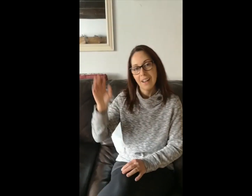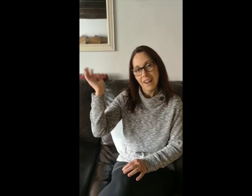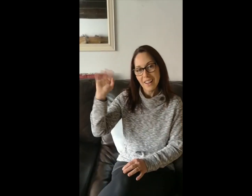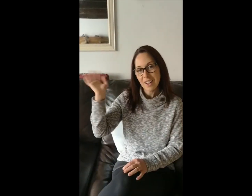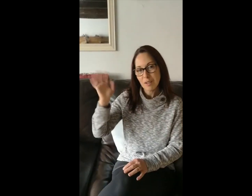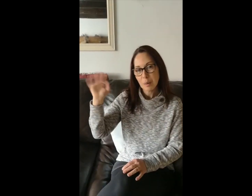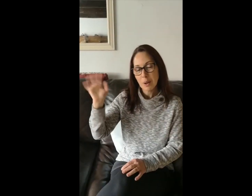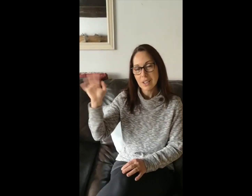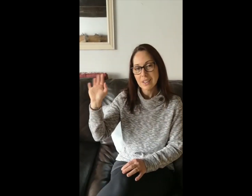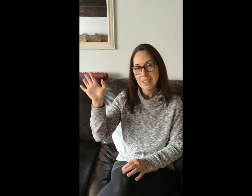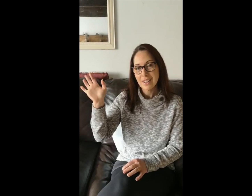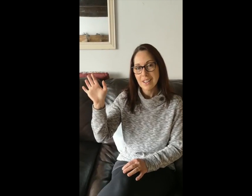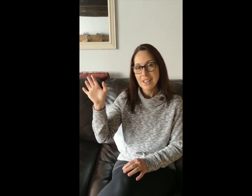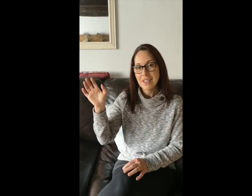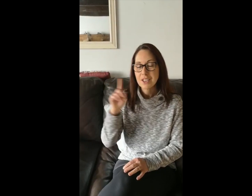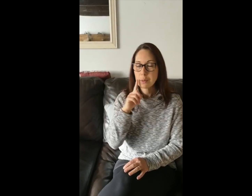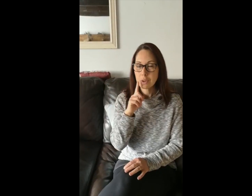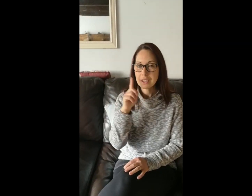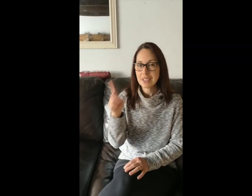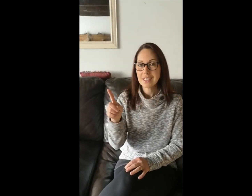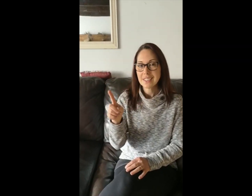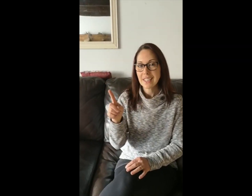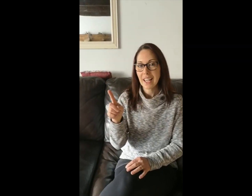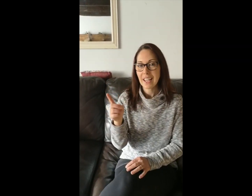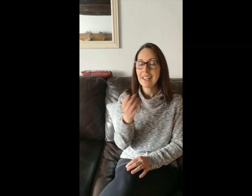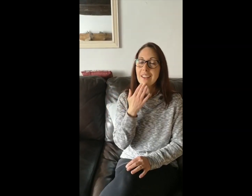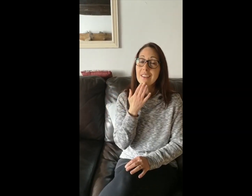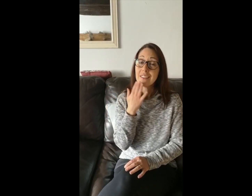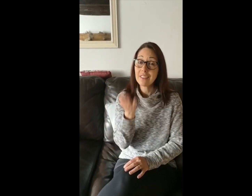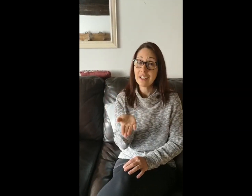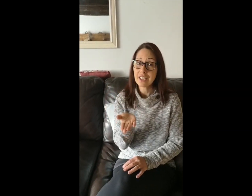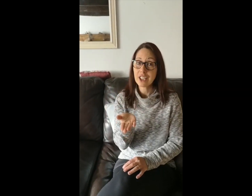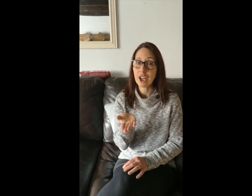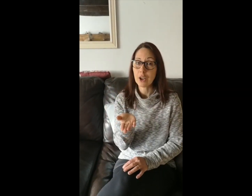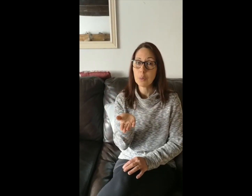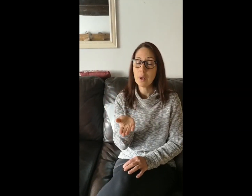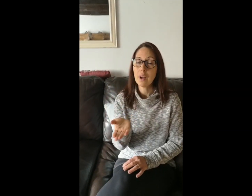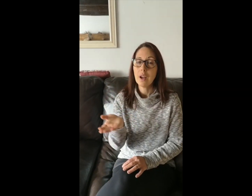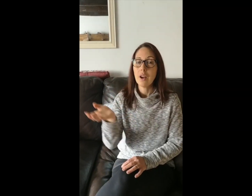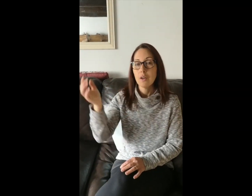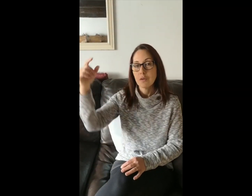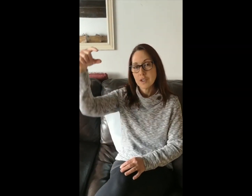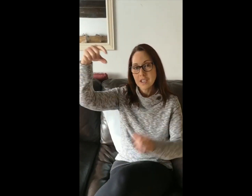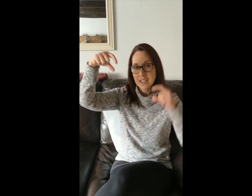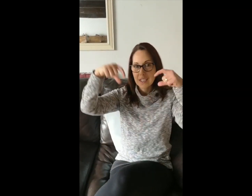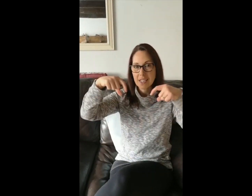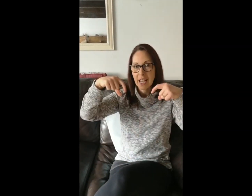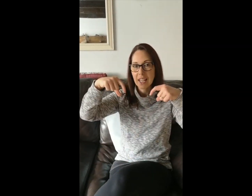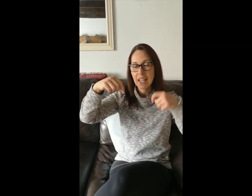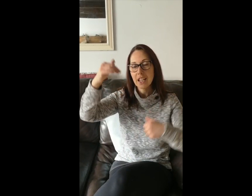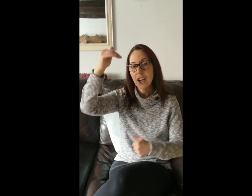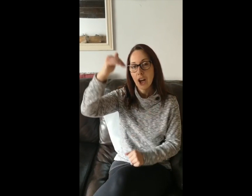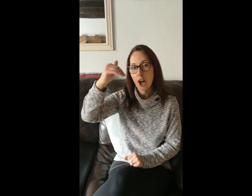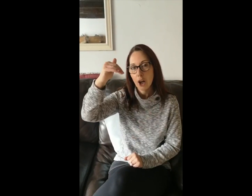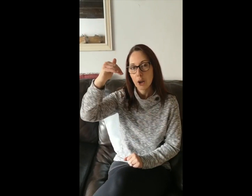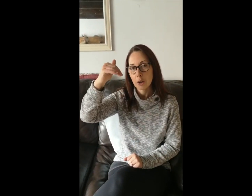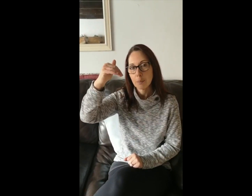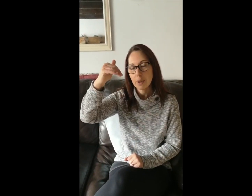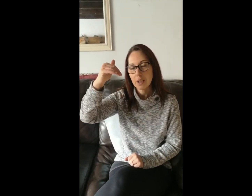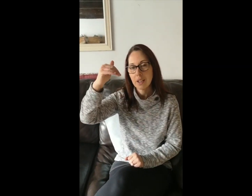Hi everyone, just wanted to say thank you for staying home